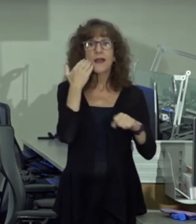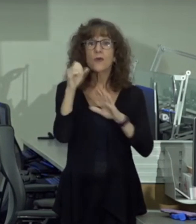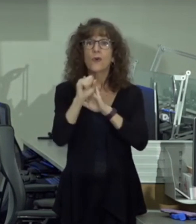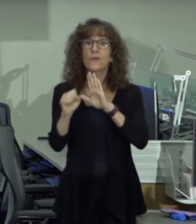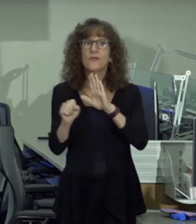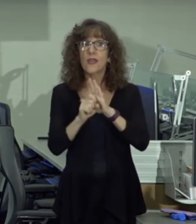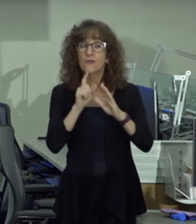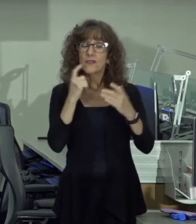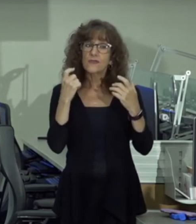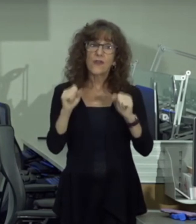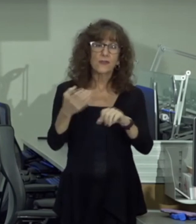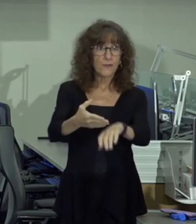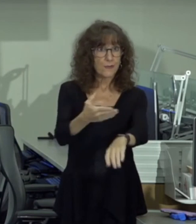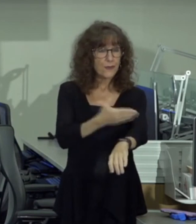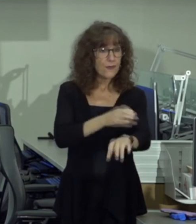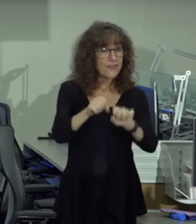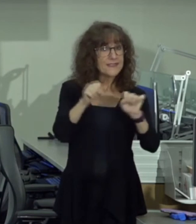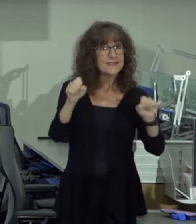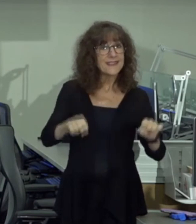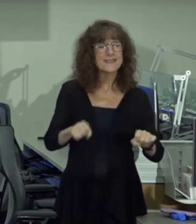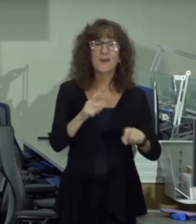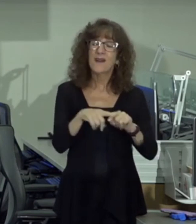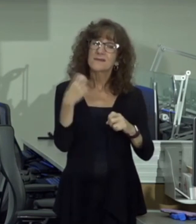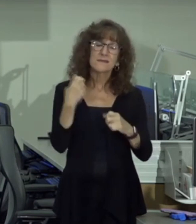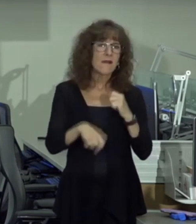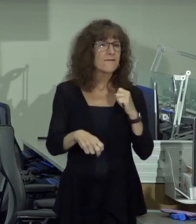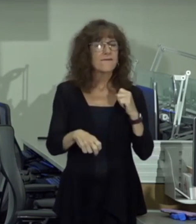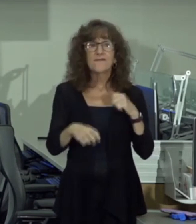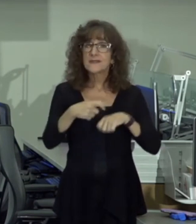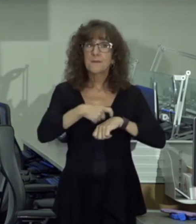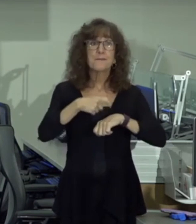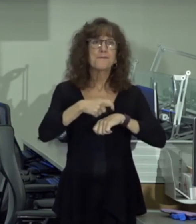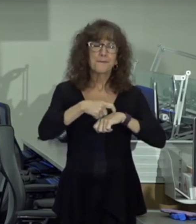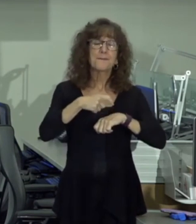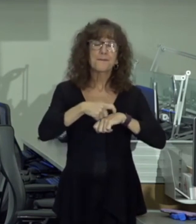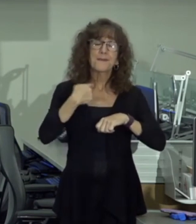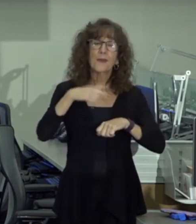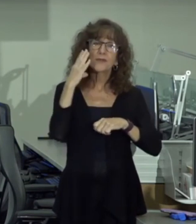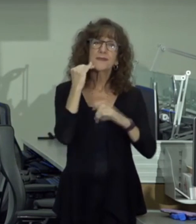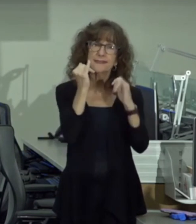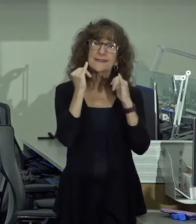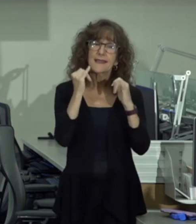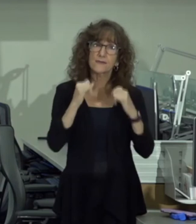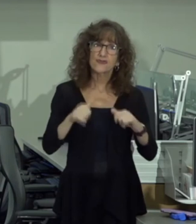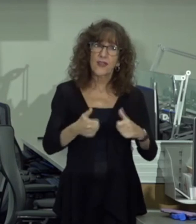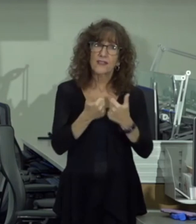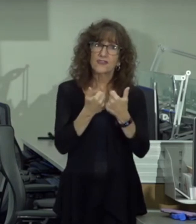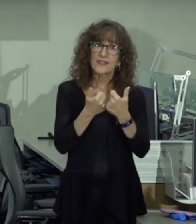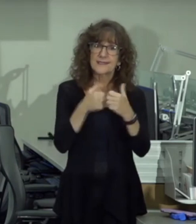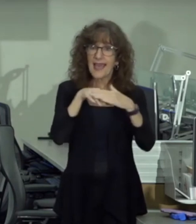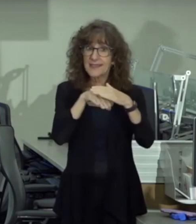is working to try to improve it, and but it's just a difficult time, and we're experiencing the same challenges in terms